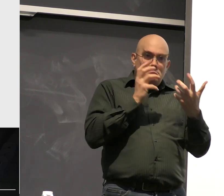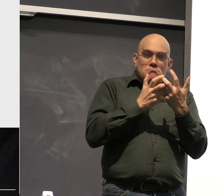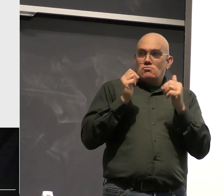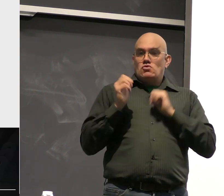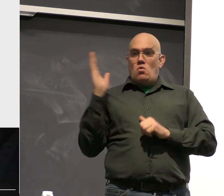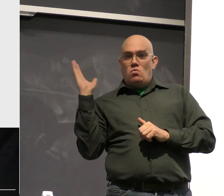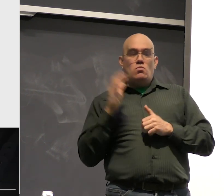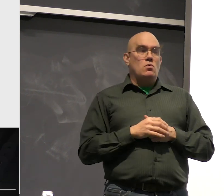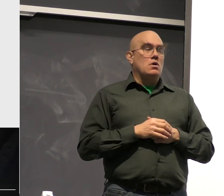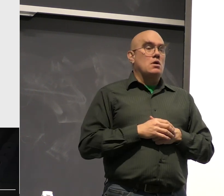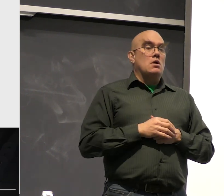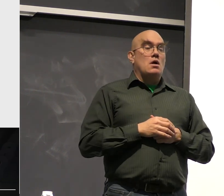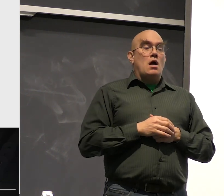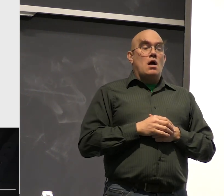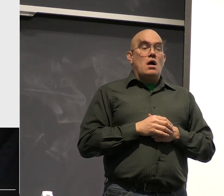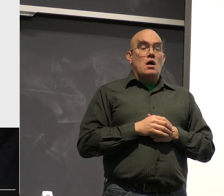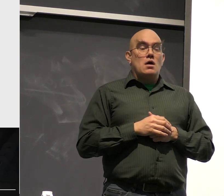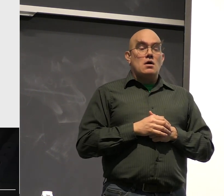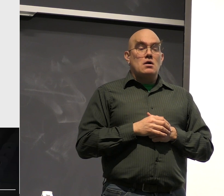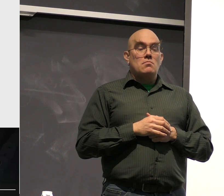do the work that's required to interpret a piece of theater,